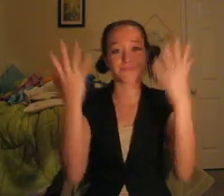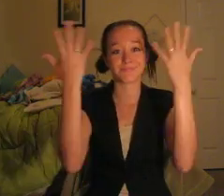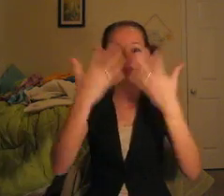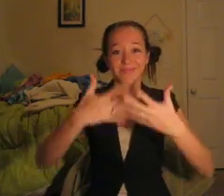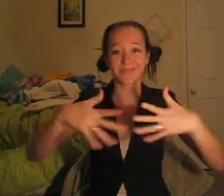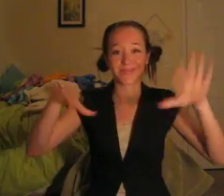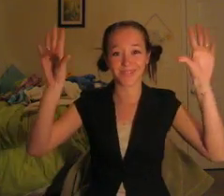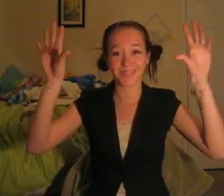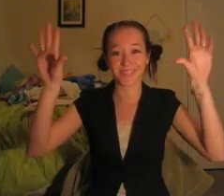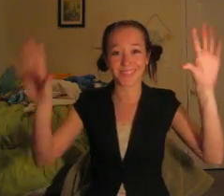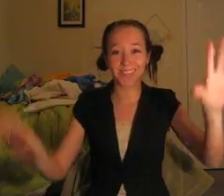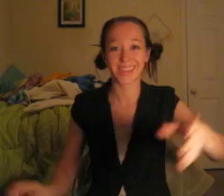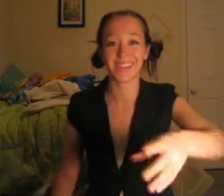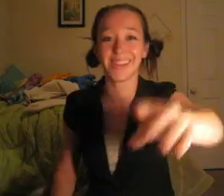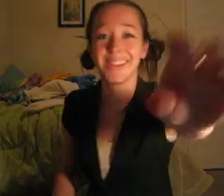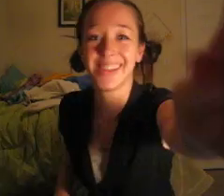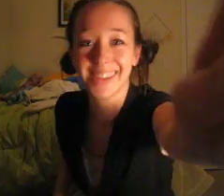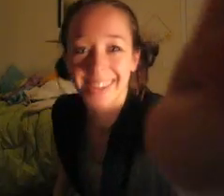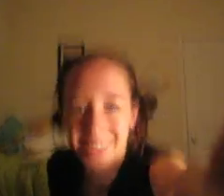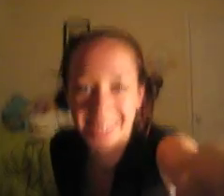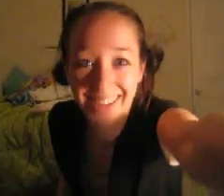... ... ... Thank you.